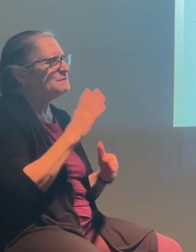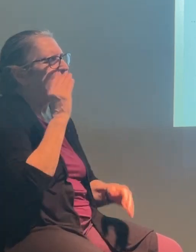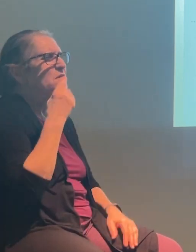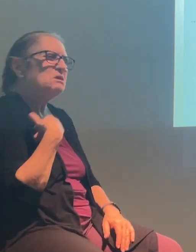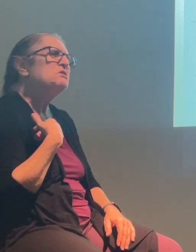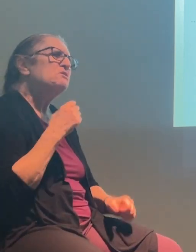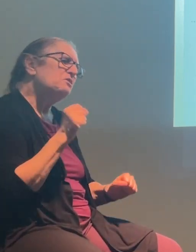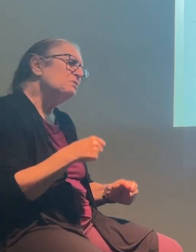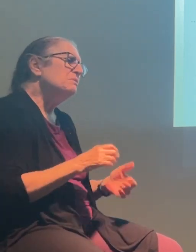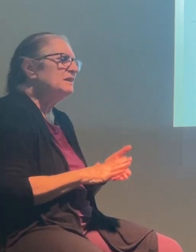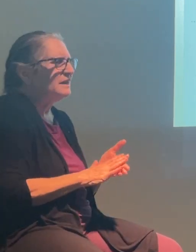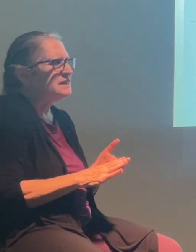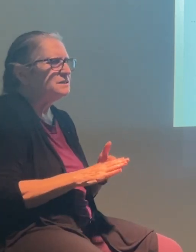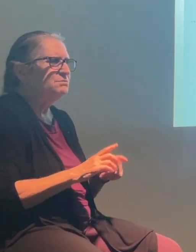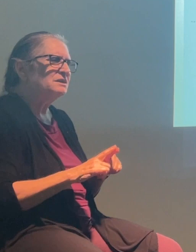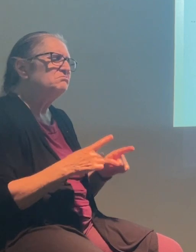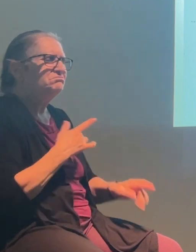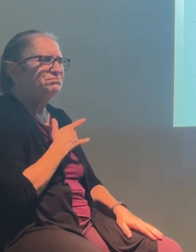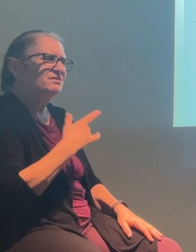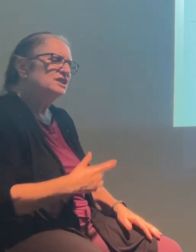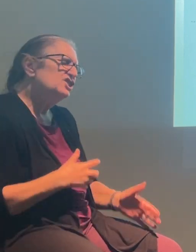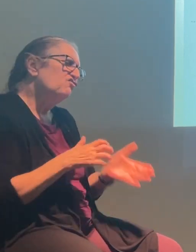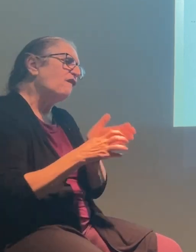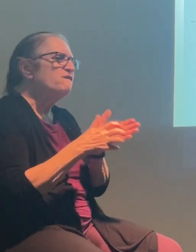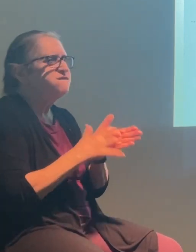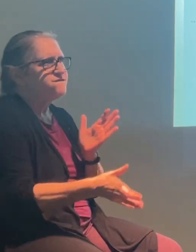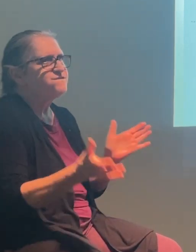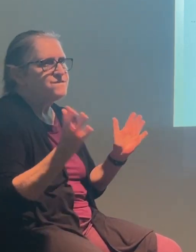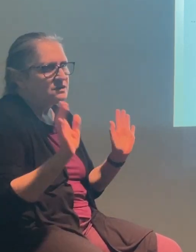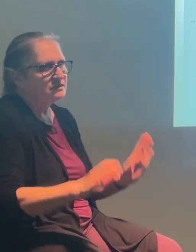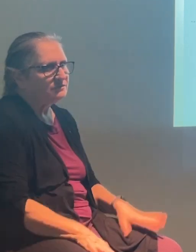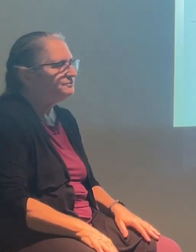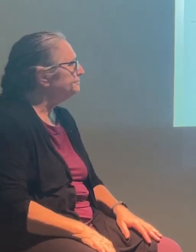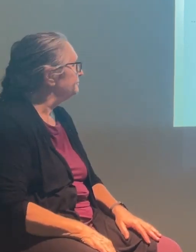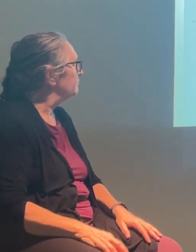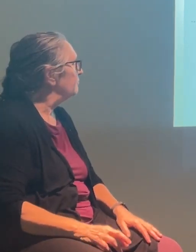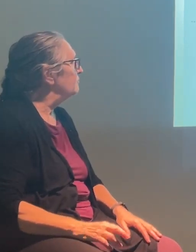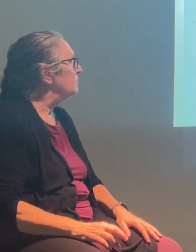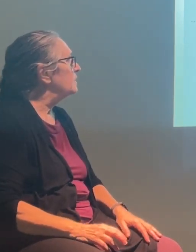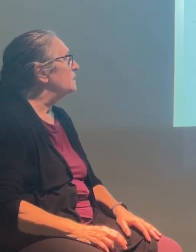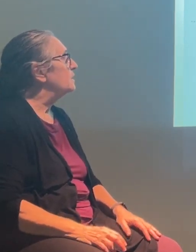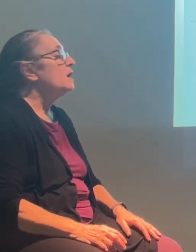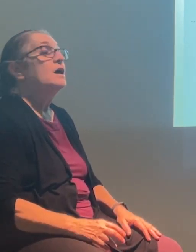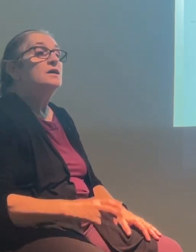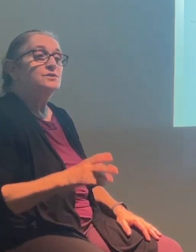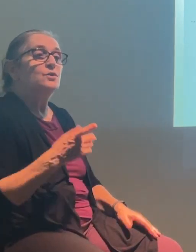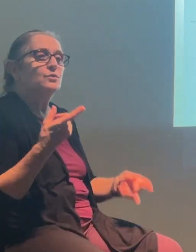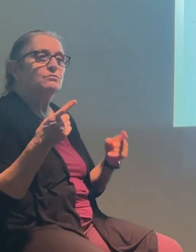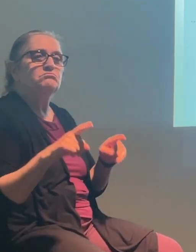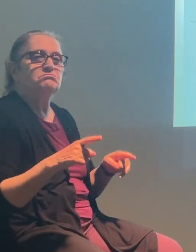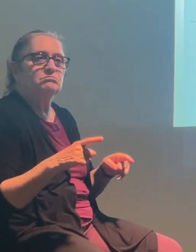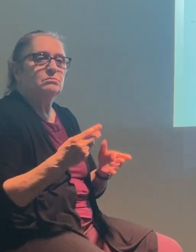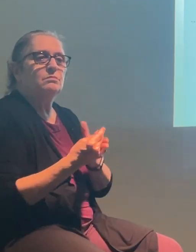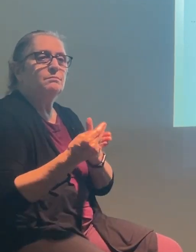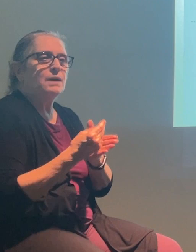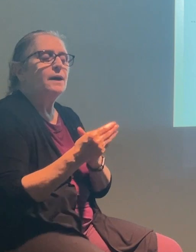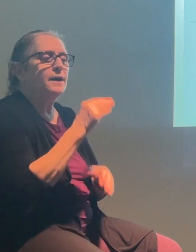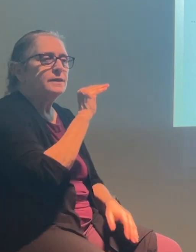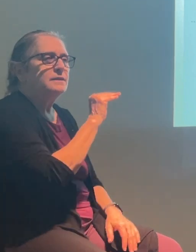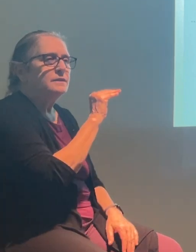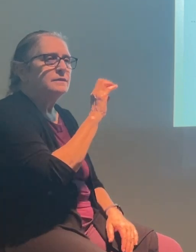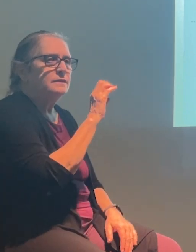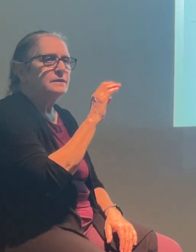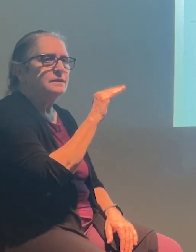nice, but he was very, he could be a little rough. And commissions that were made by the Metropolitan Museum of